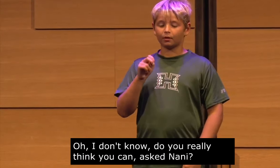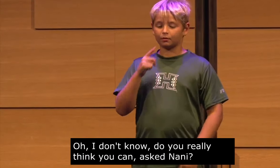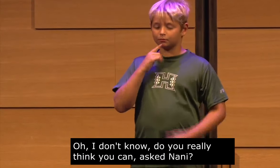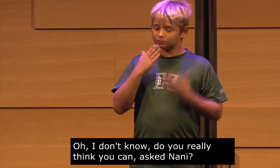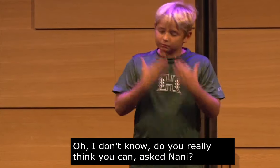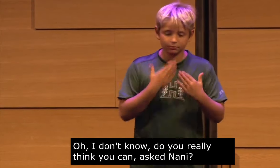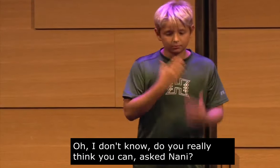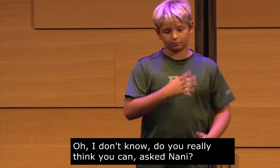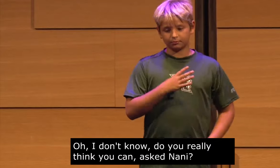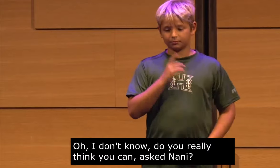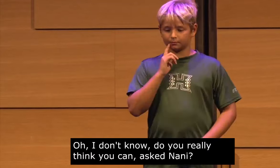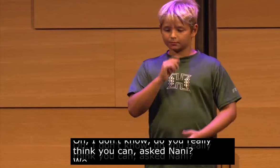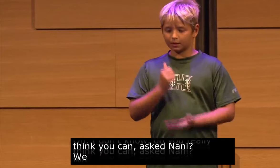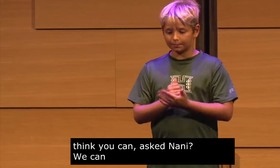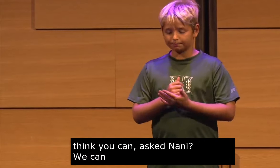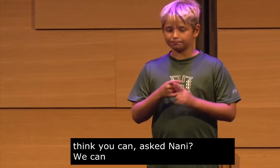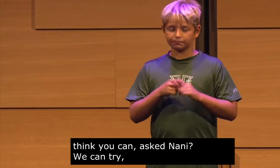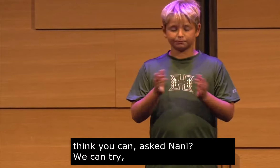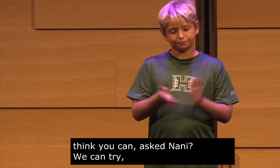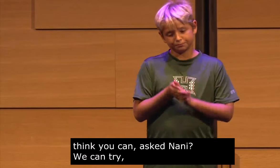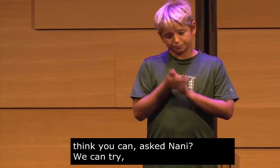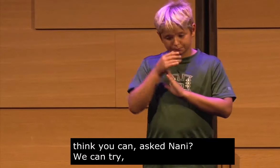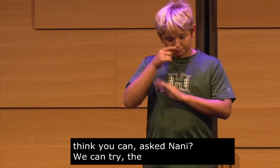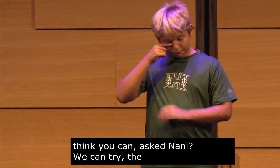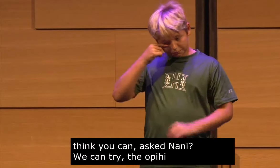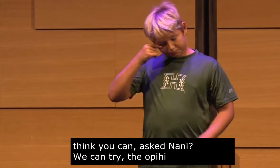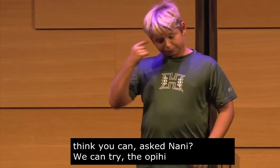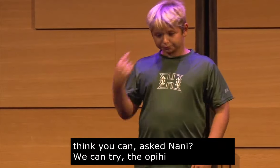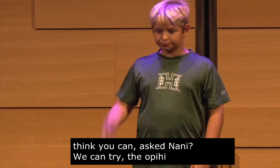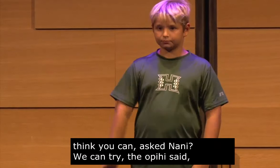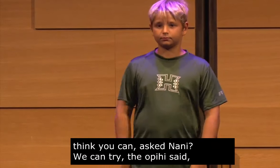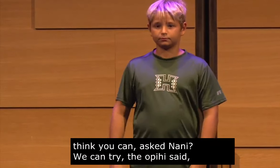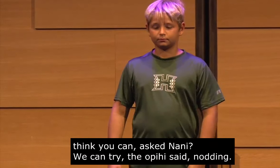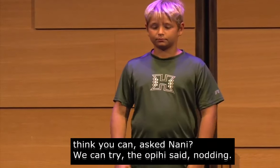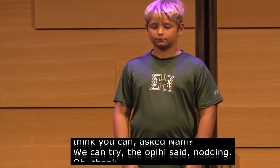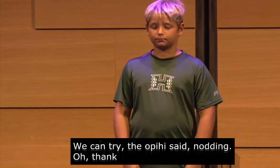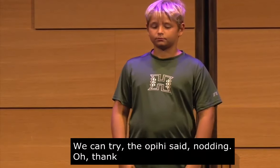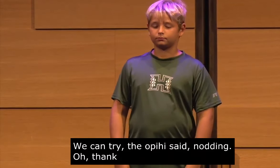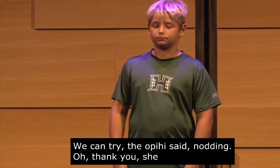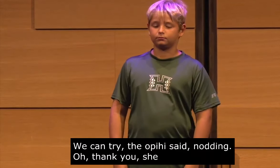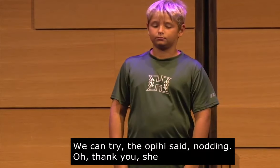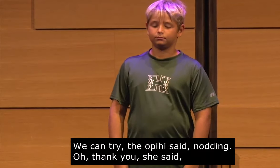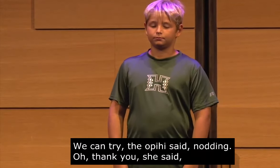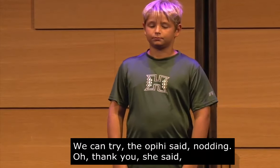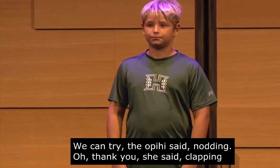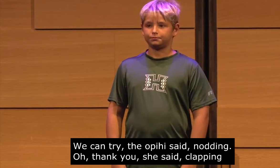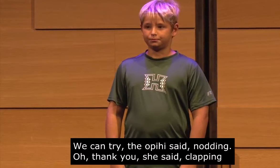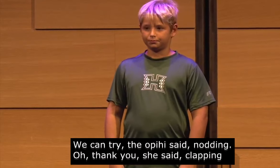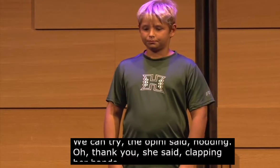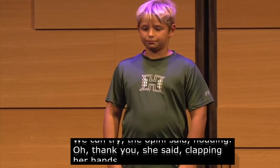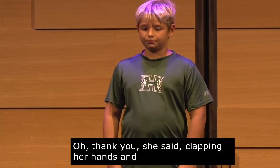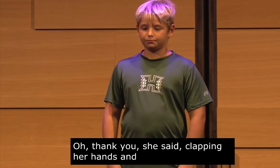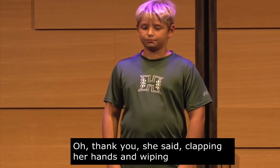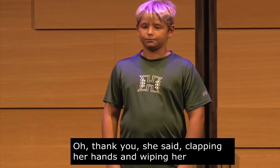Nani. We can try, the Opahai said, nodding. Oh, thank you, she said, clapping her hands and wiping her